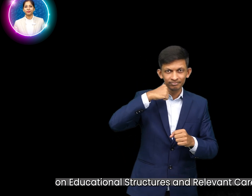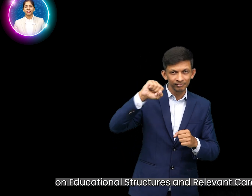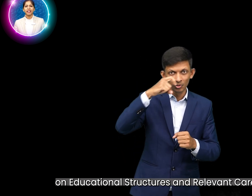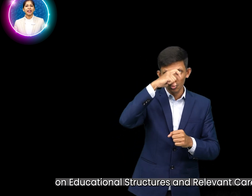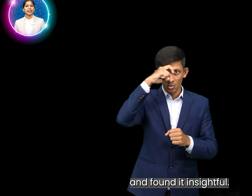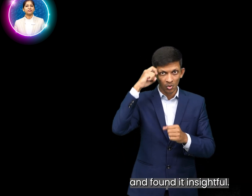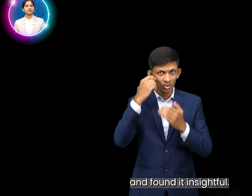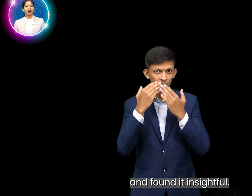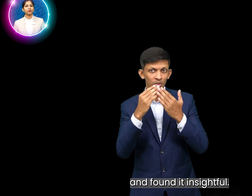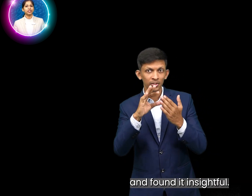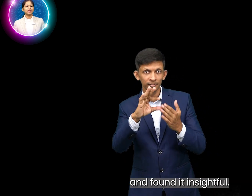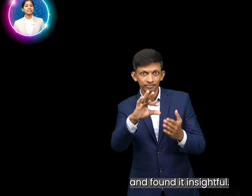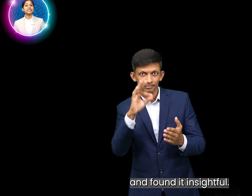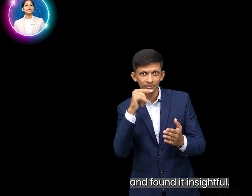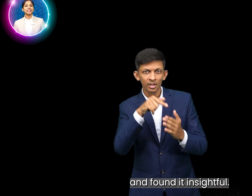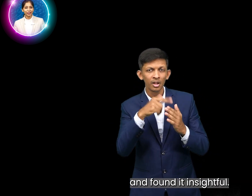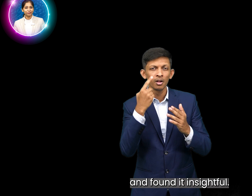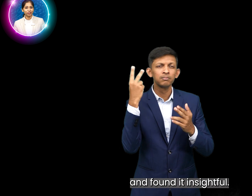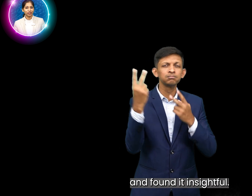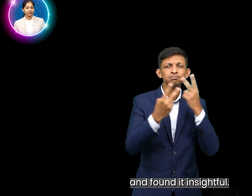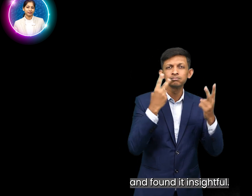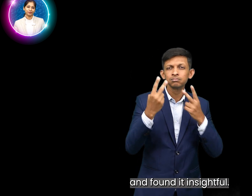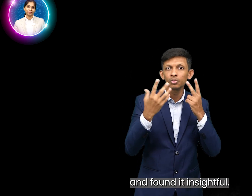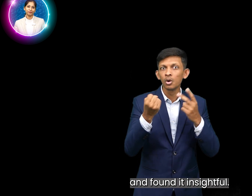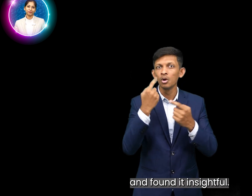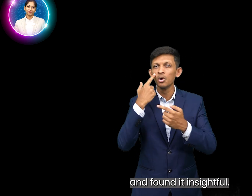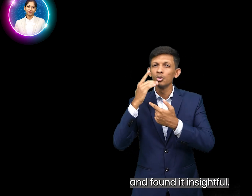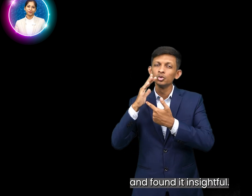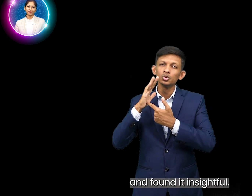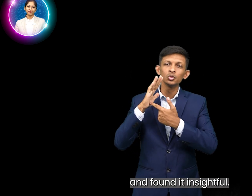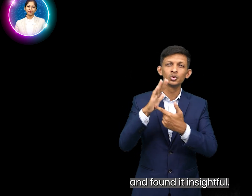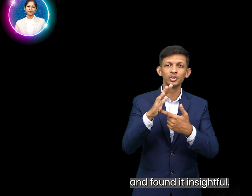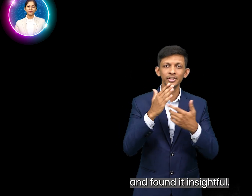choices and found it insightful.